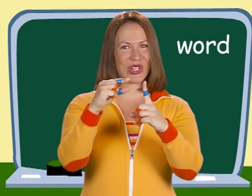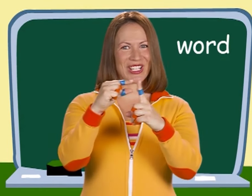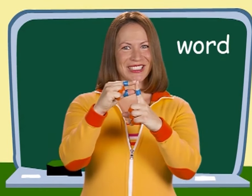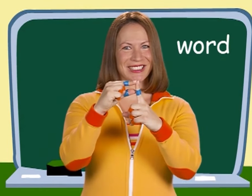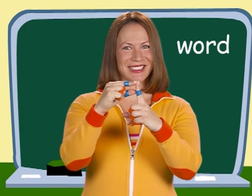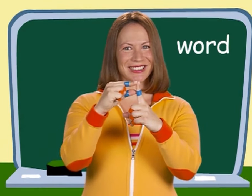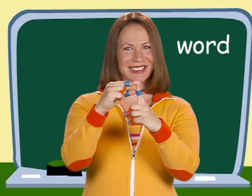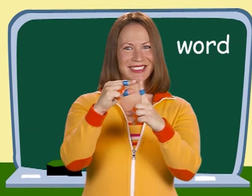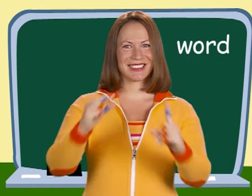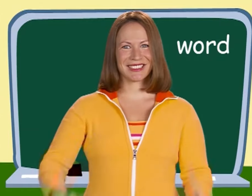Word.